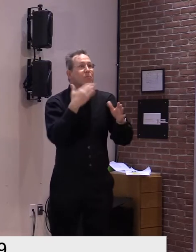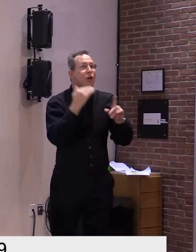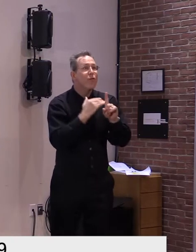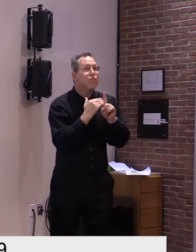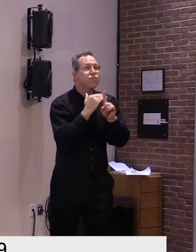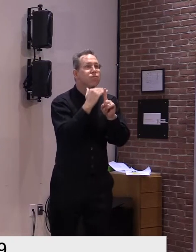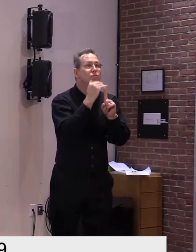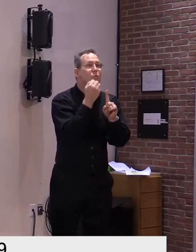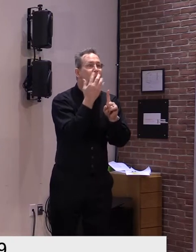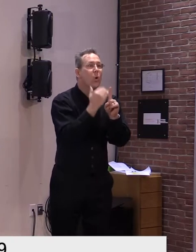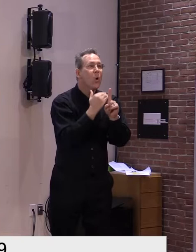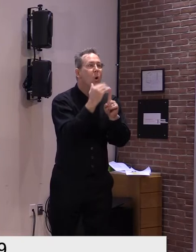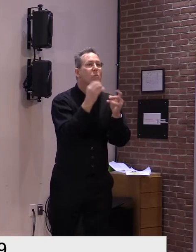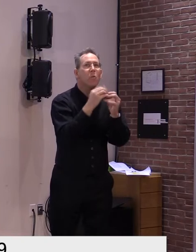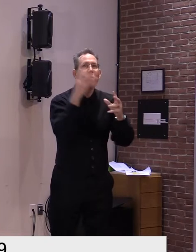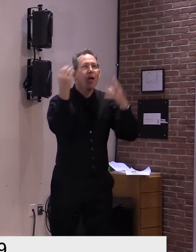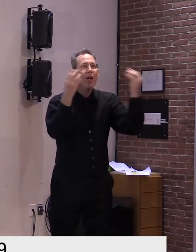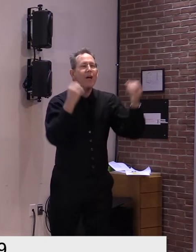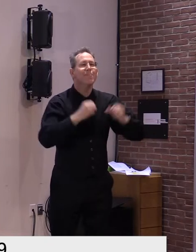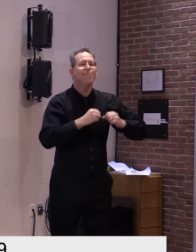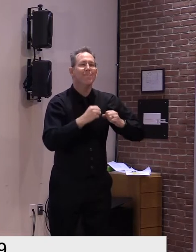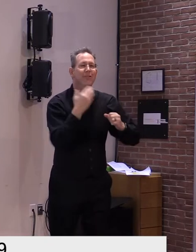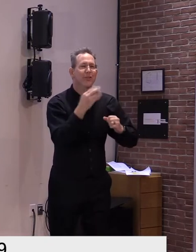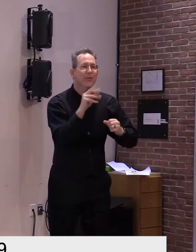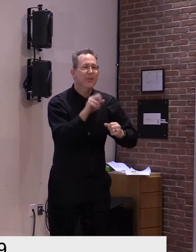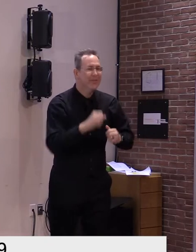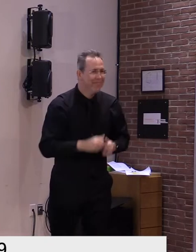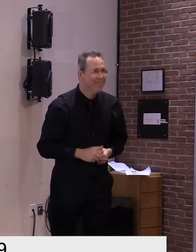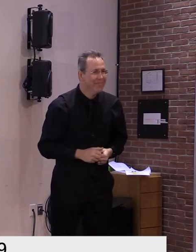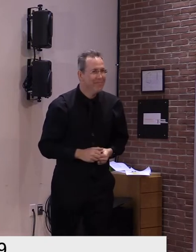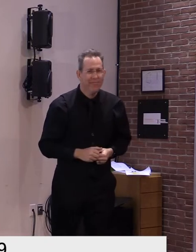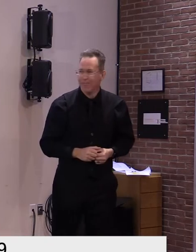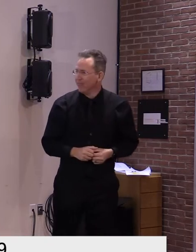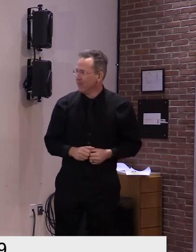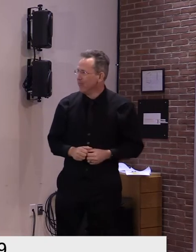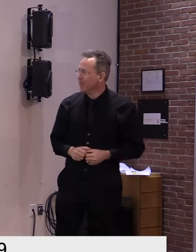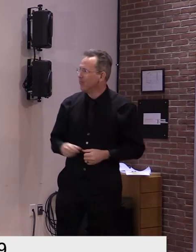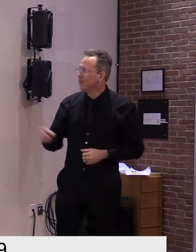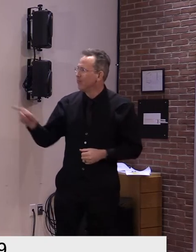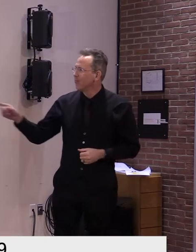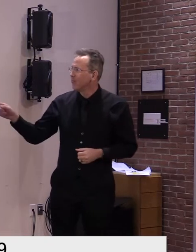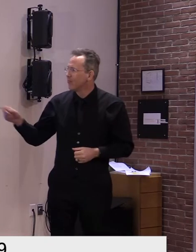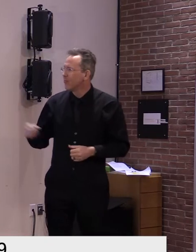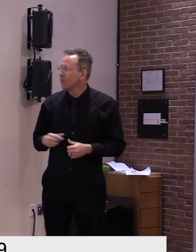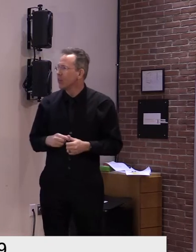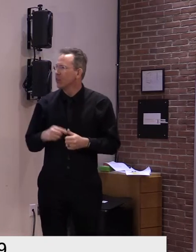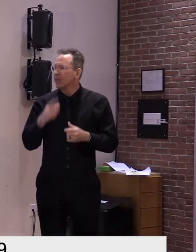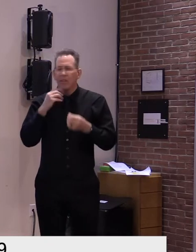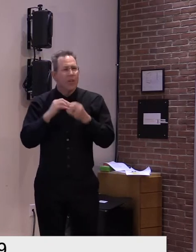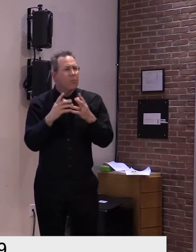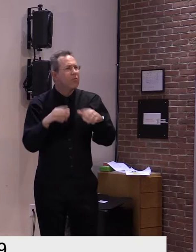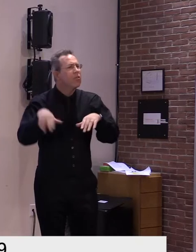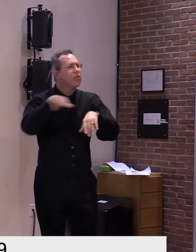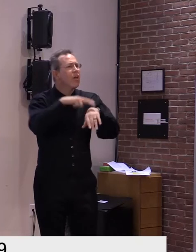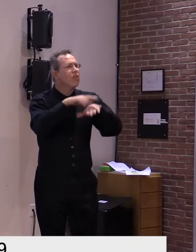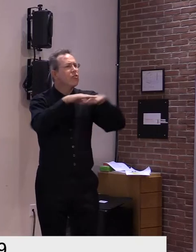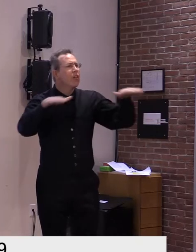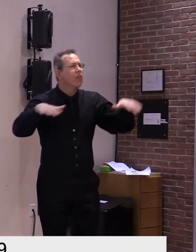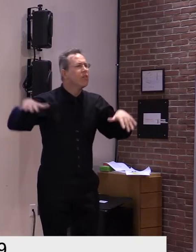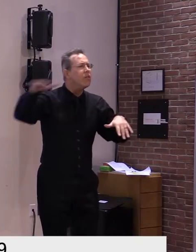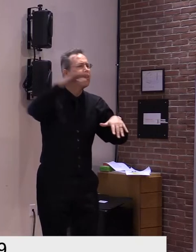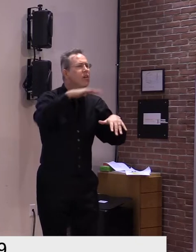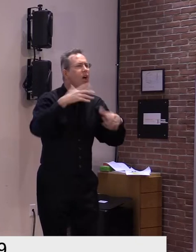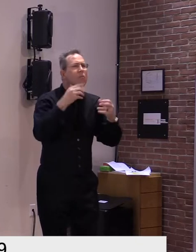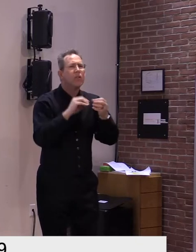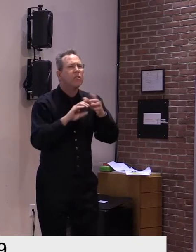Vermont. Finally, looking at our national numbers, we see that cases have continued to decrease, albeit slowly, down 8%